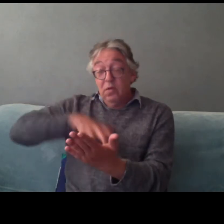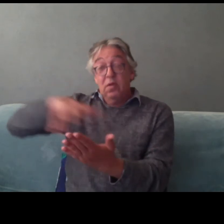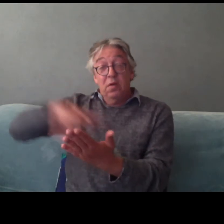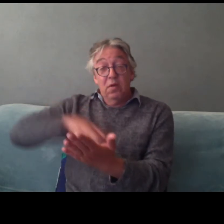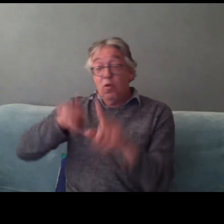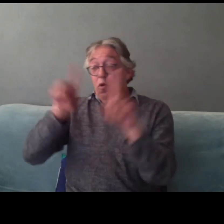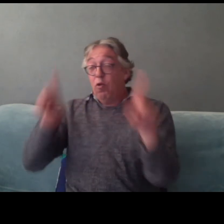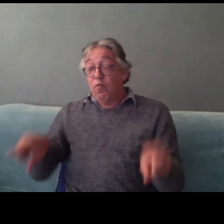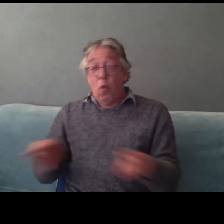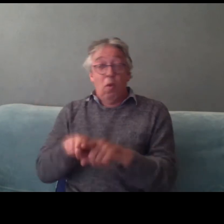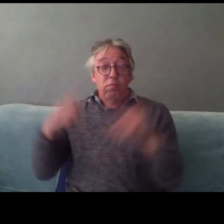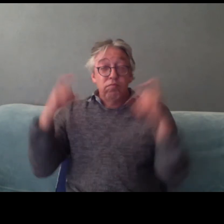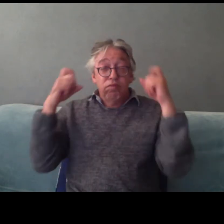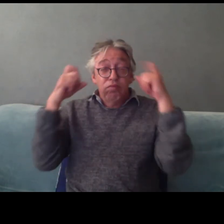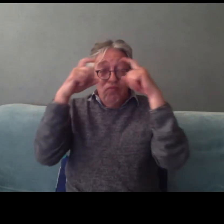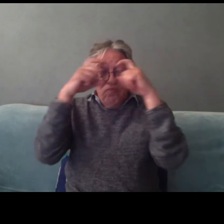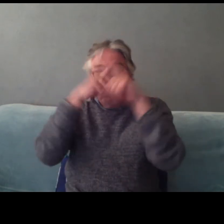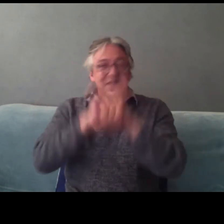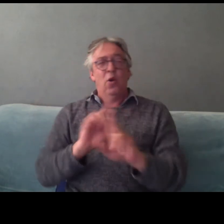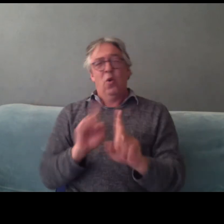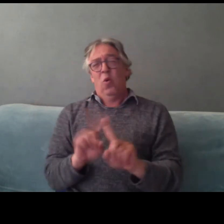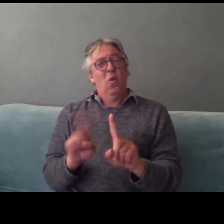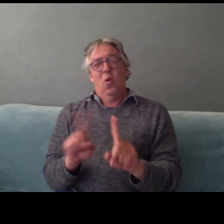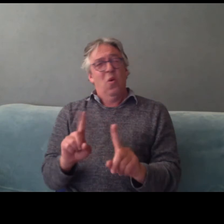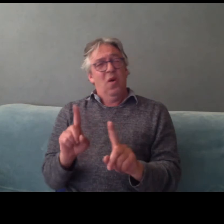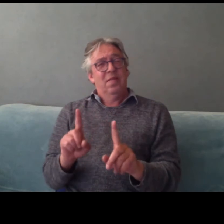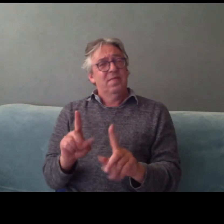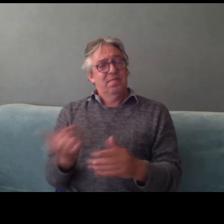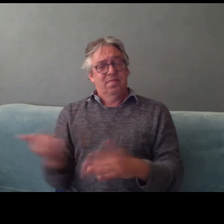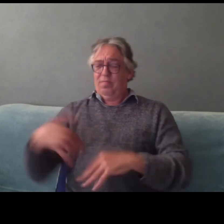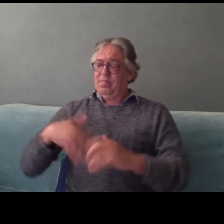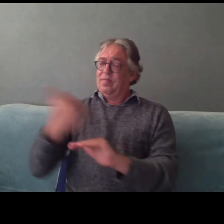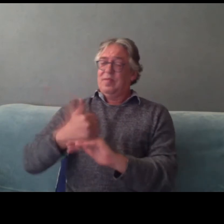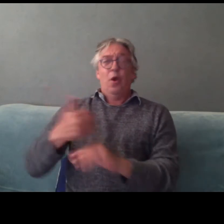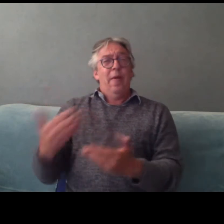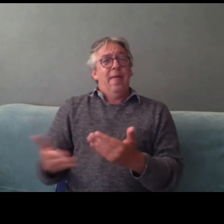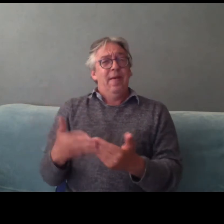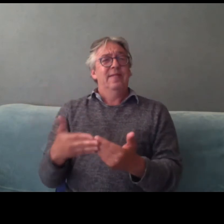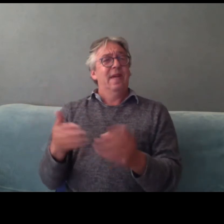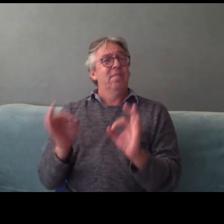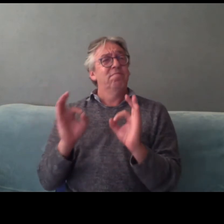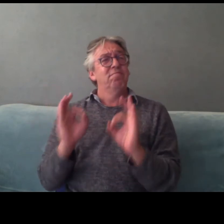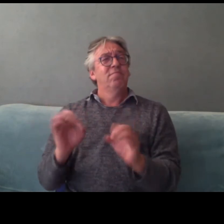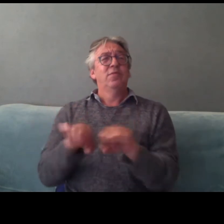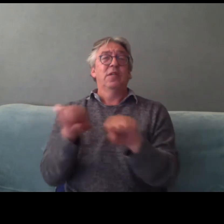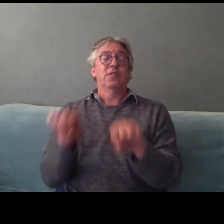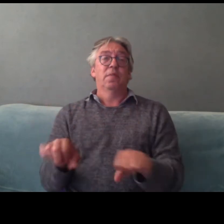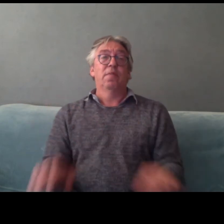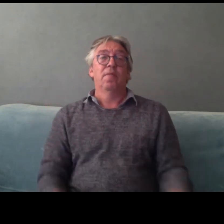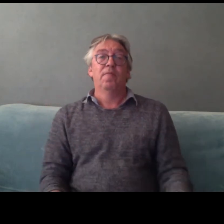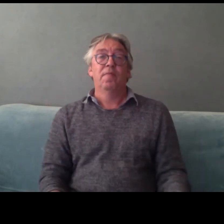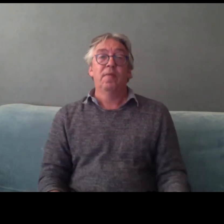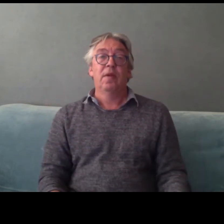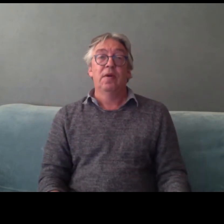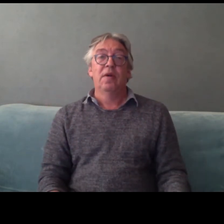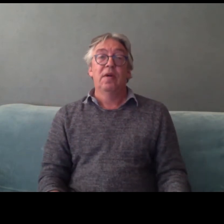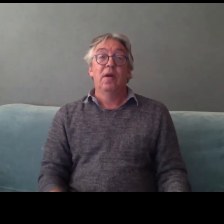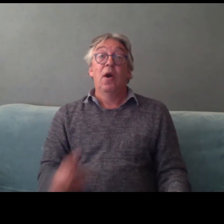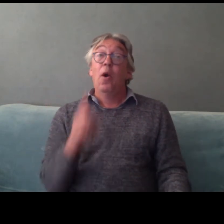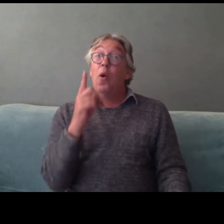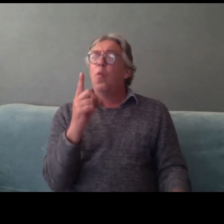assessments. And one of the difficulties here is trying to eliminate duplication in assessments where people might go through very